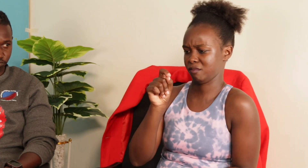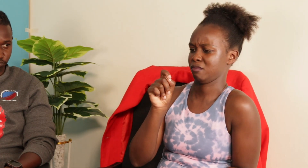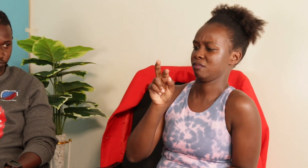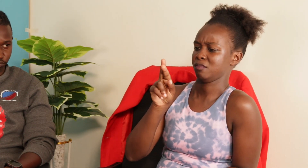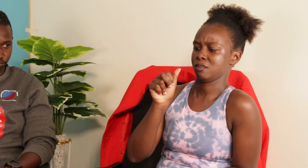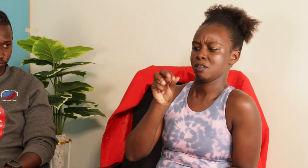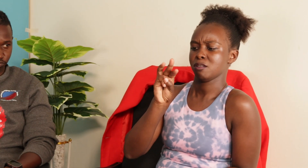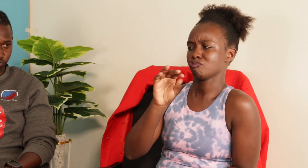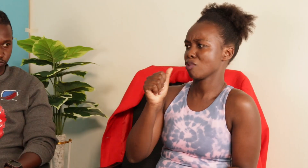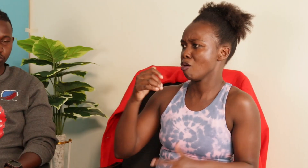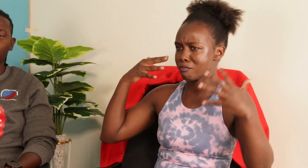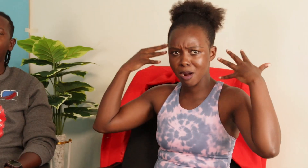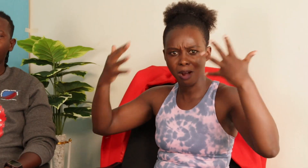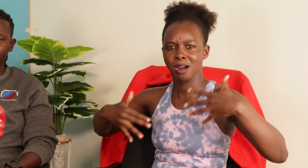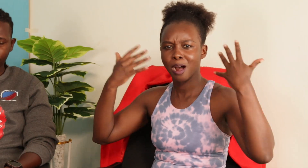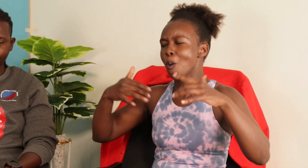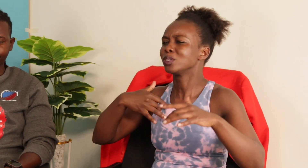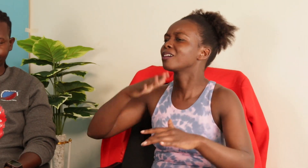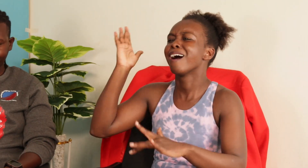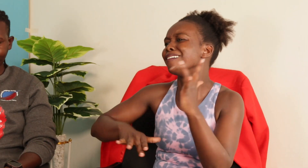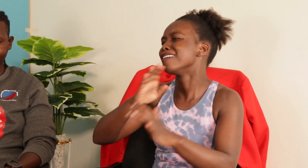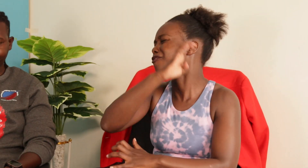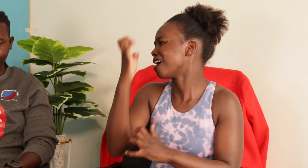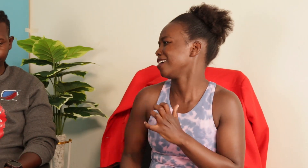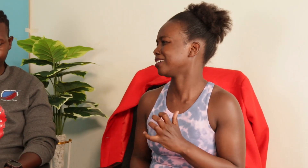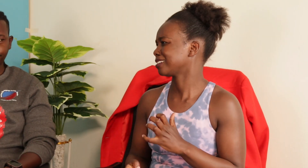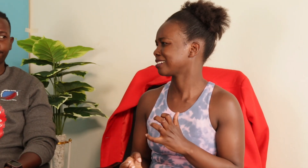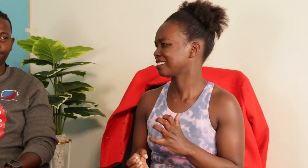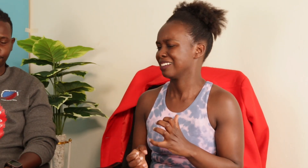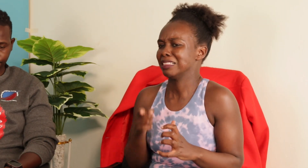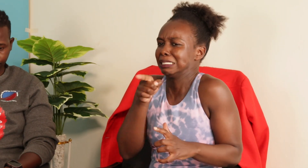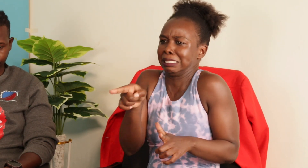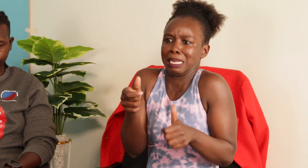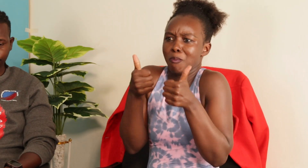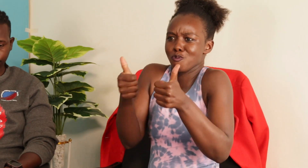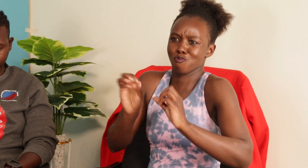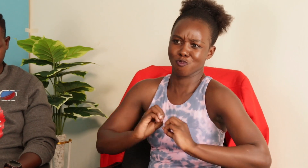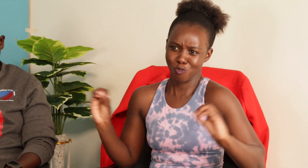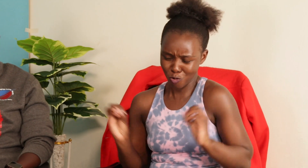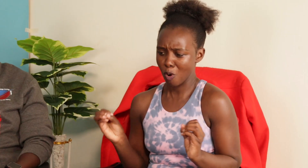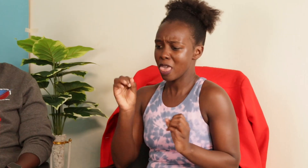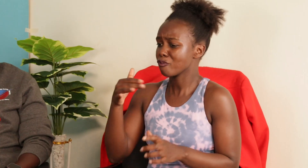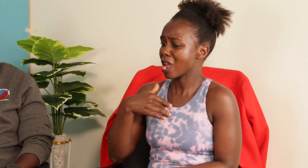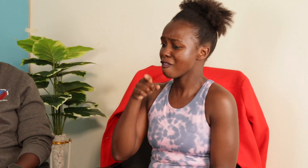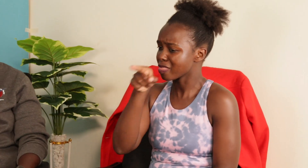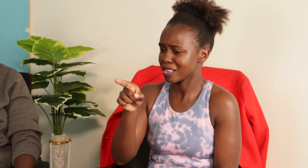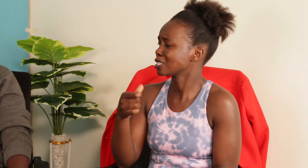also make sure you develop yourself. If not, trauma will catch up with you.